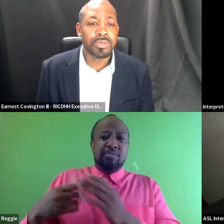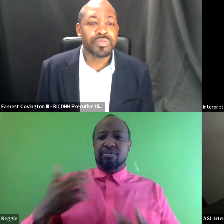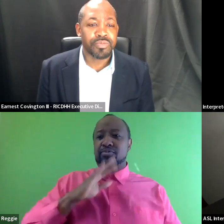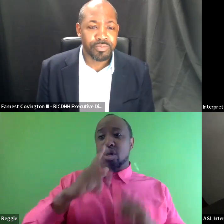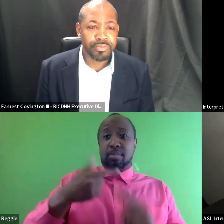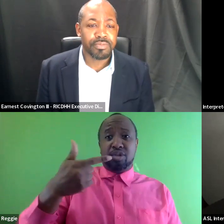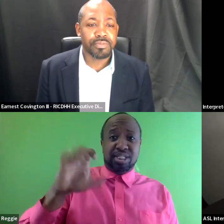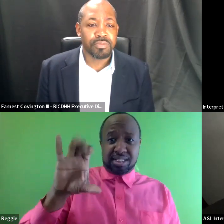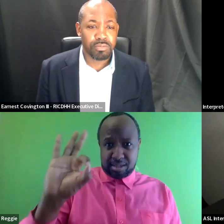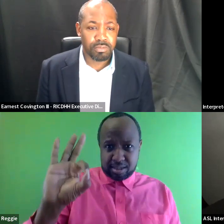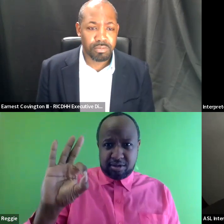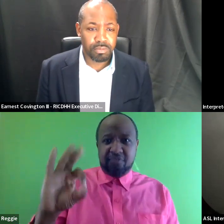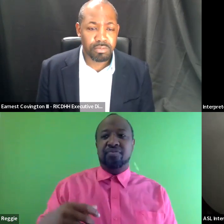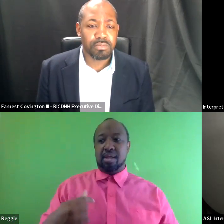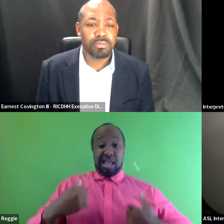math skills.